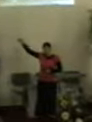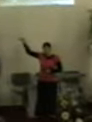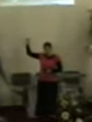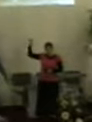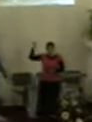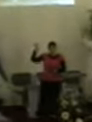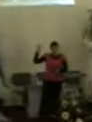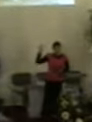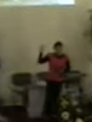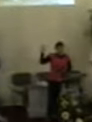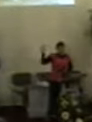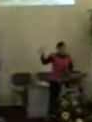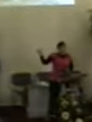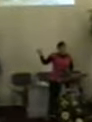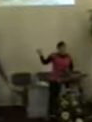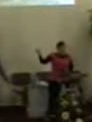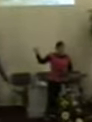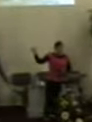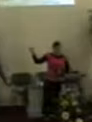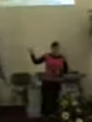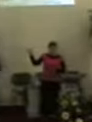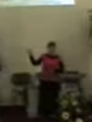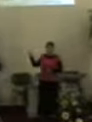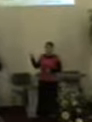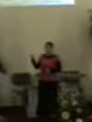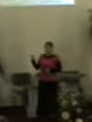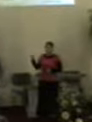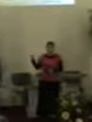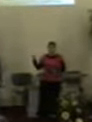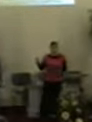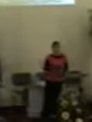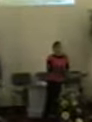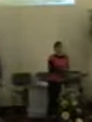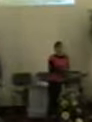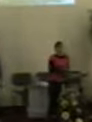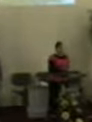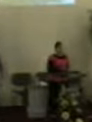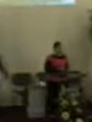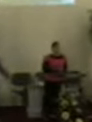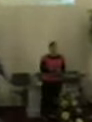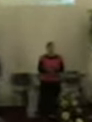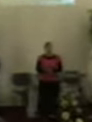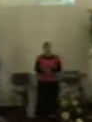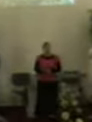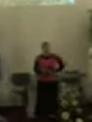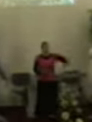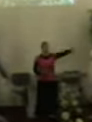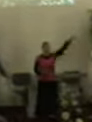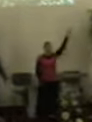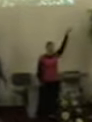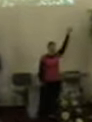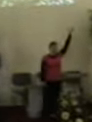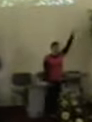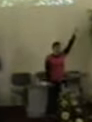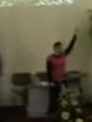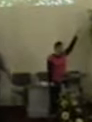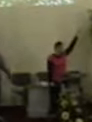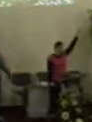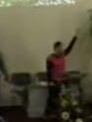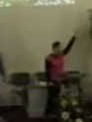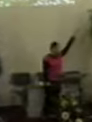All power in heaven and earth is given unto Him. Hallelujah. Come on, worship the God that we serve in